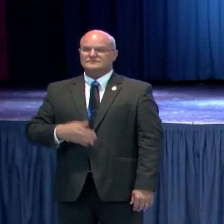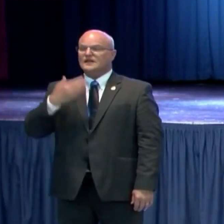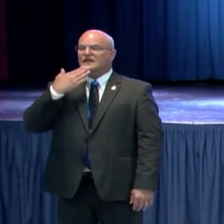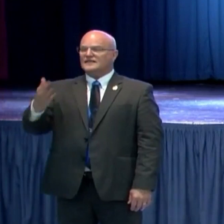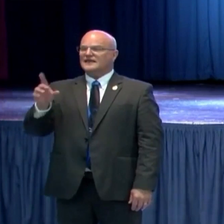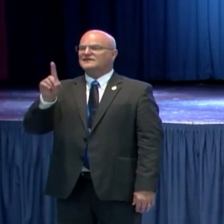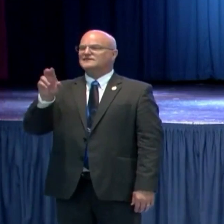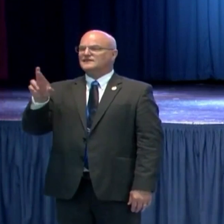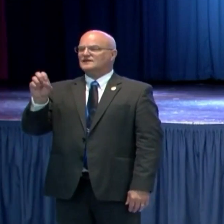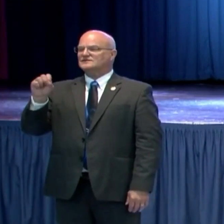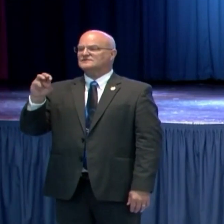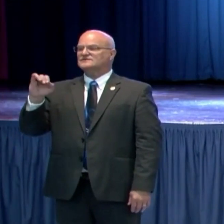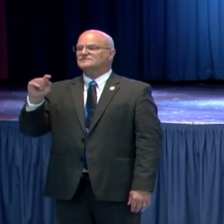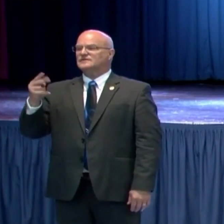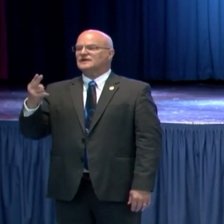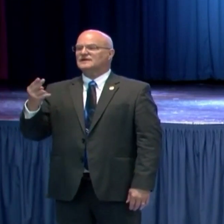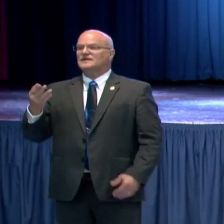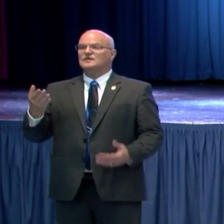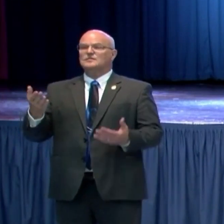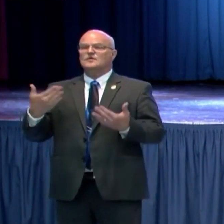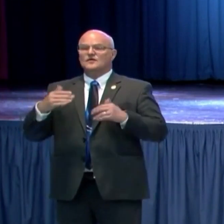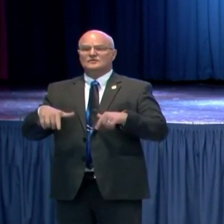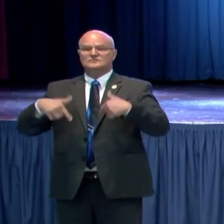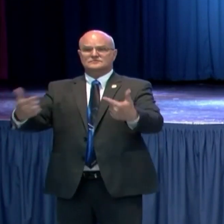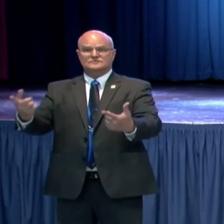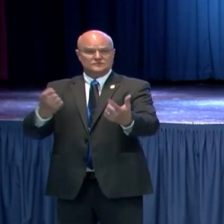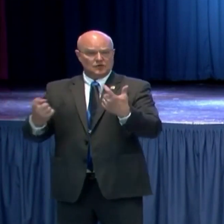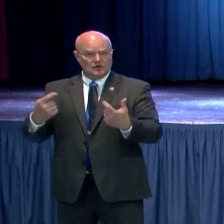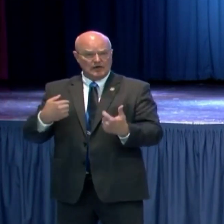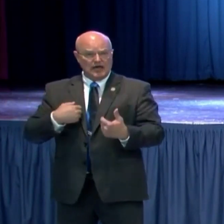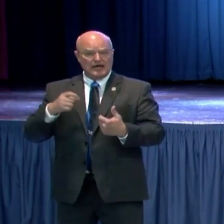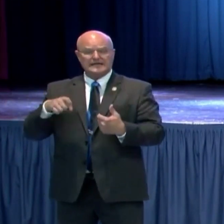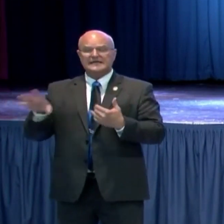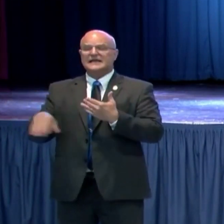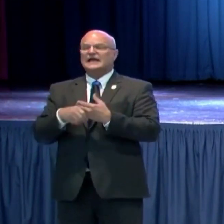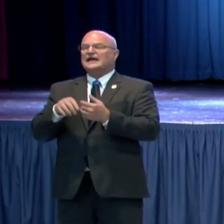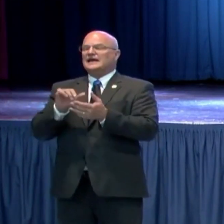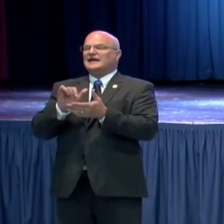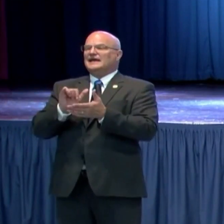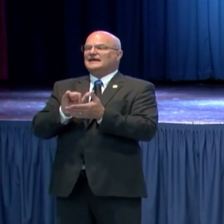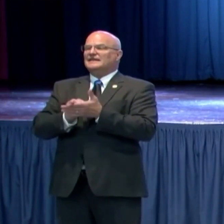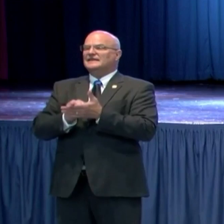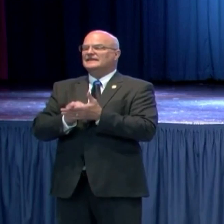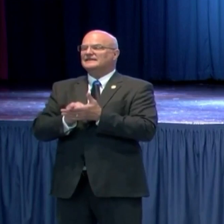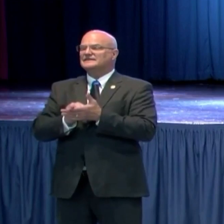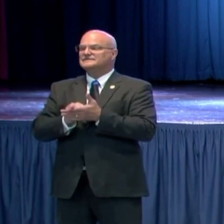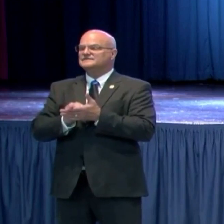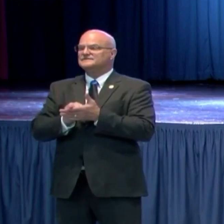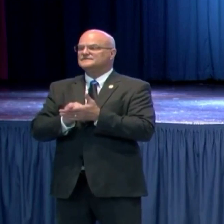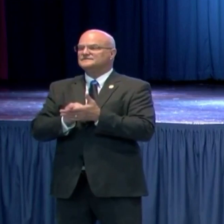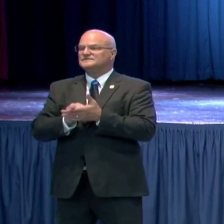Thank you, Dr. Smith. And before I turn over questions, I should add that the